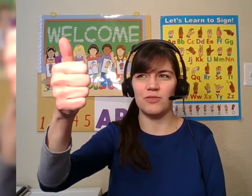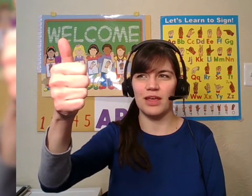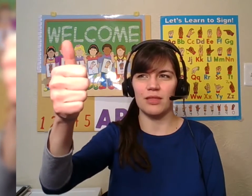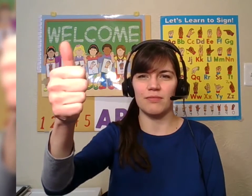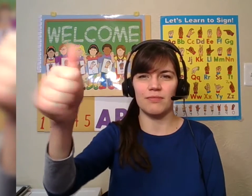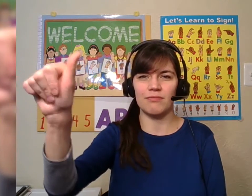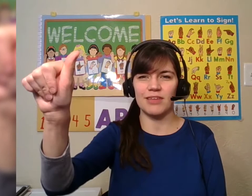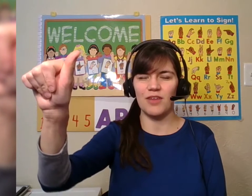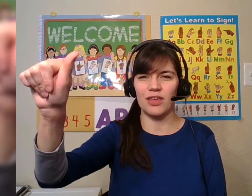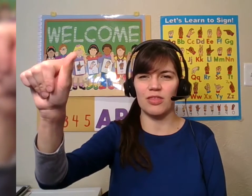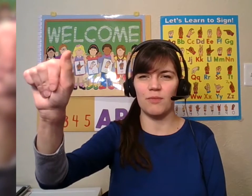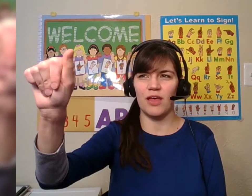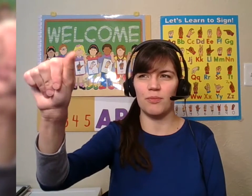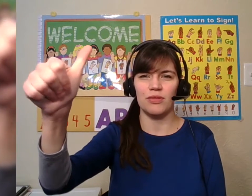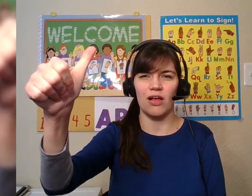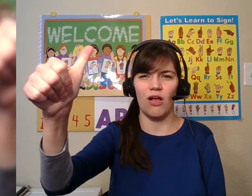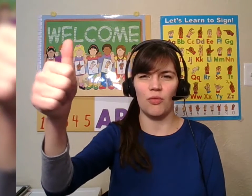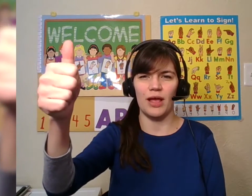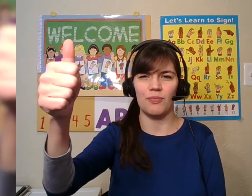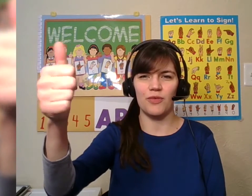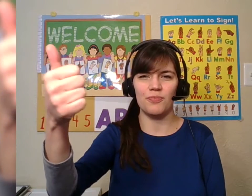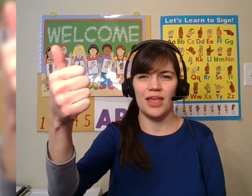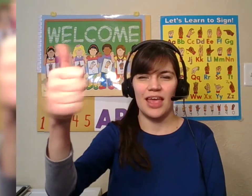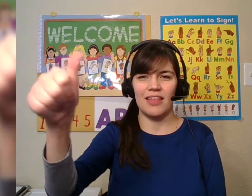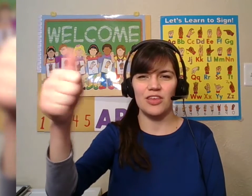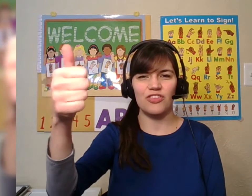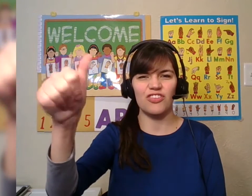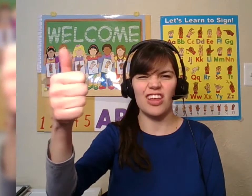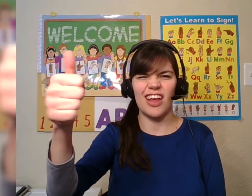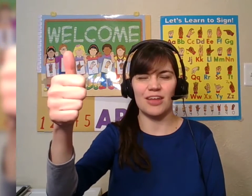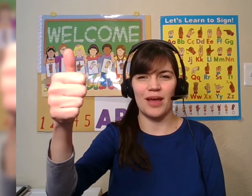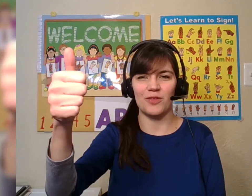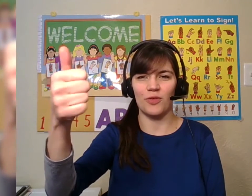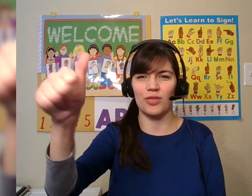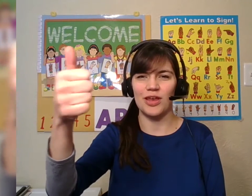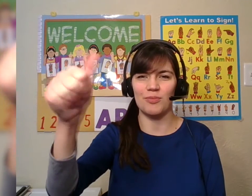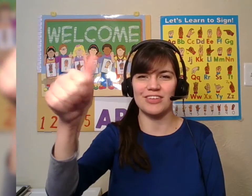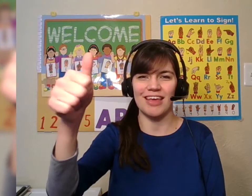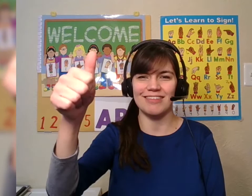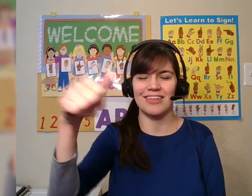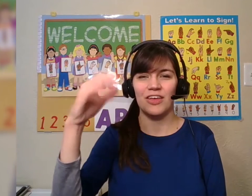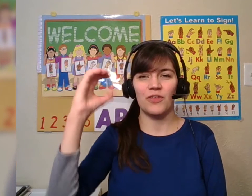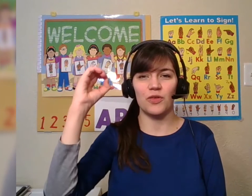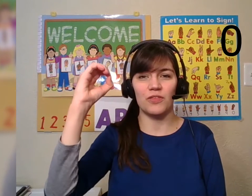a kind of like a thumbs up, not all the way up though. And then you just shake your hand back and forth, number 10. So